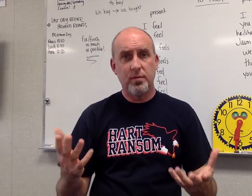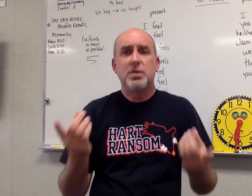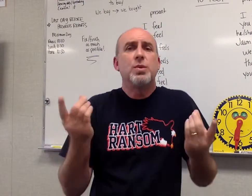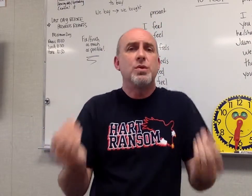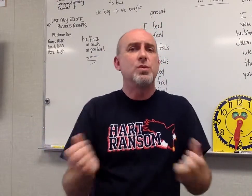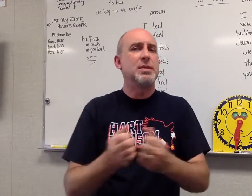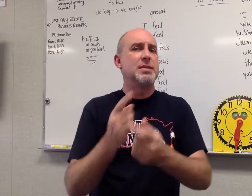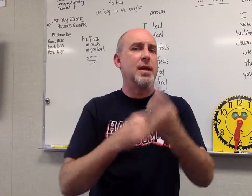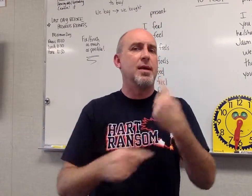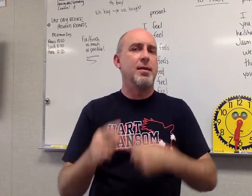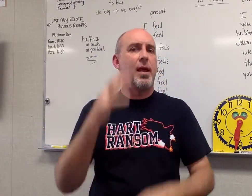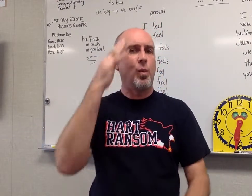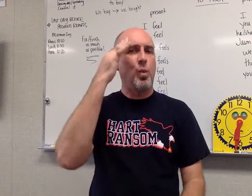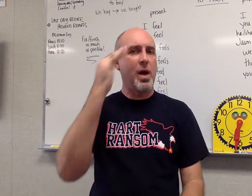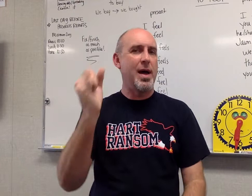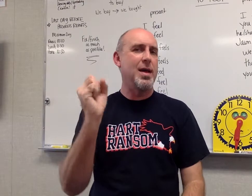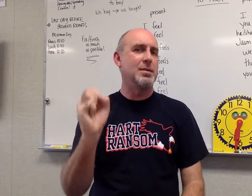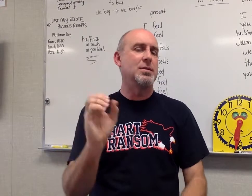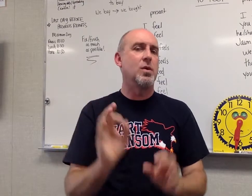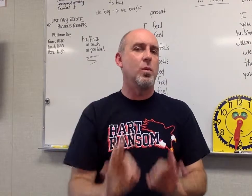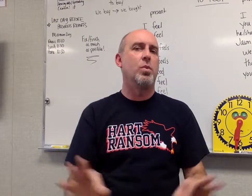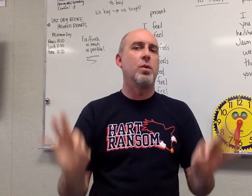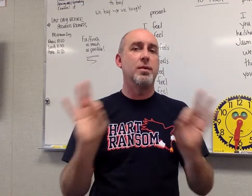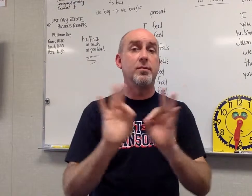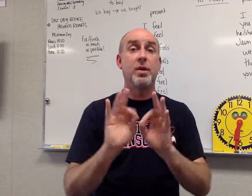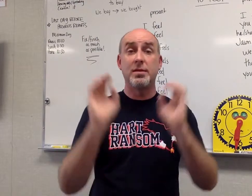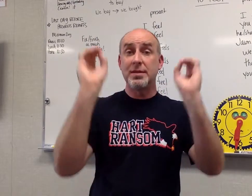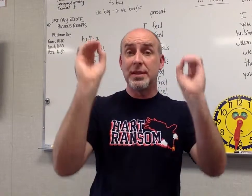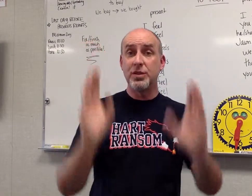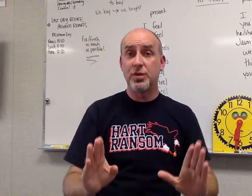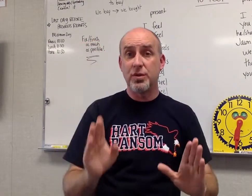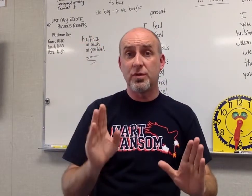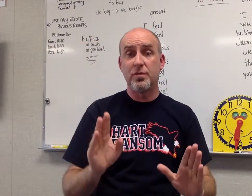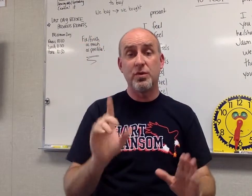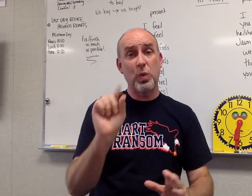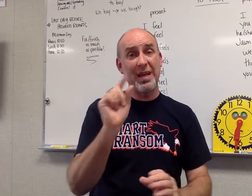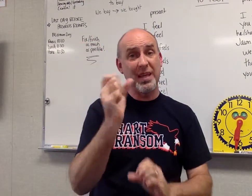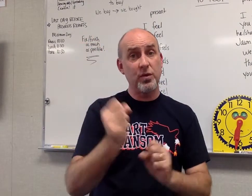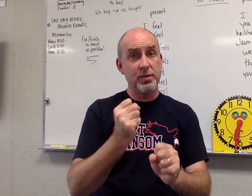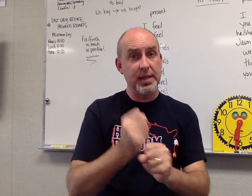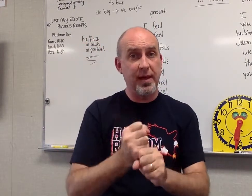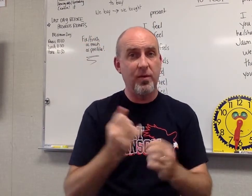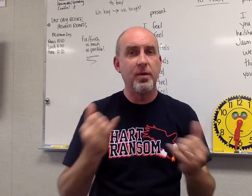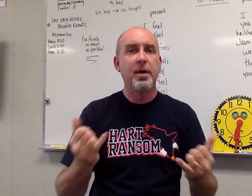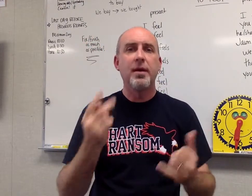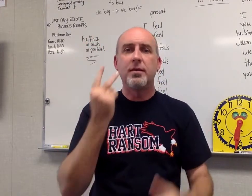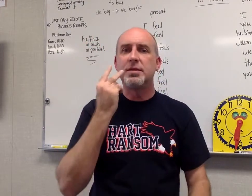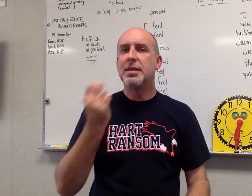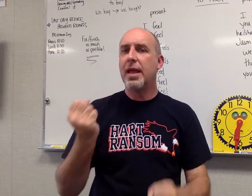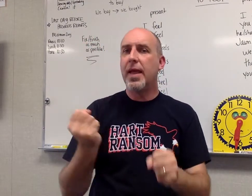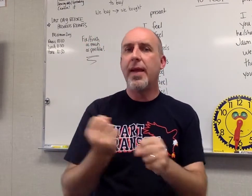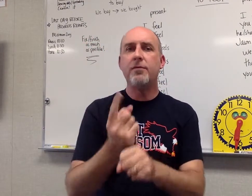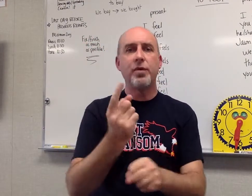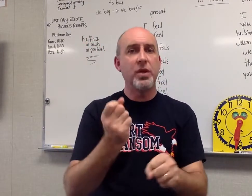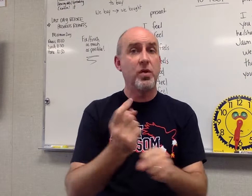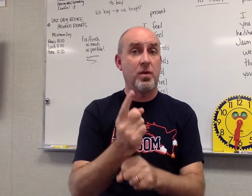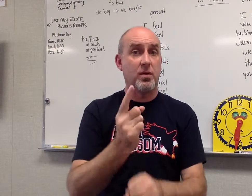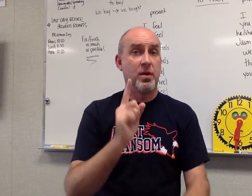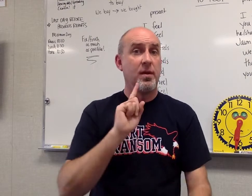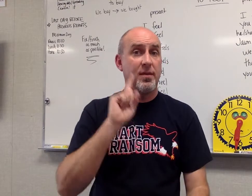do we do with the sign, and why is it so important? Well, as a teacher for 20 years now, I've seen every year the